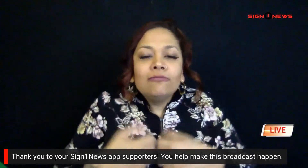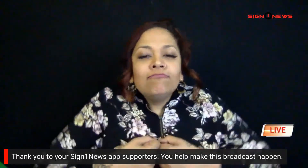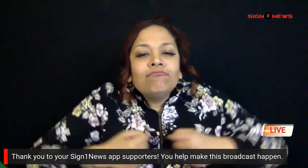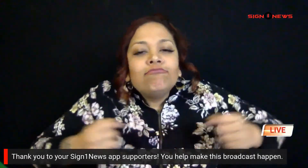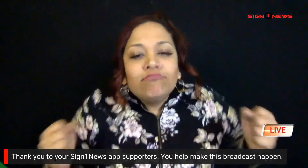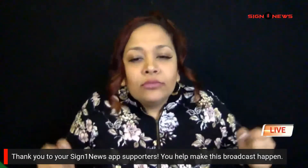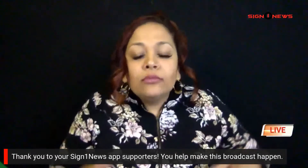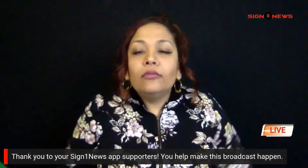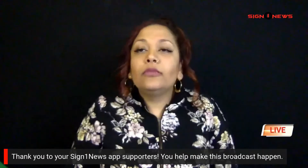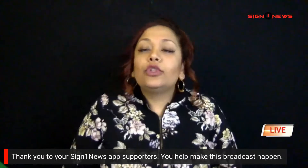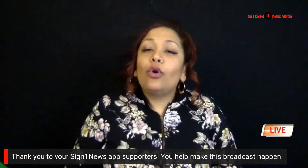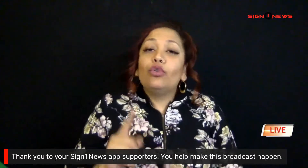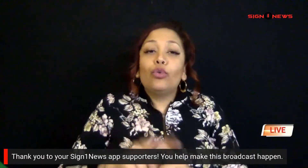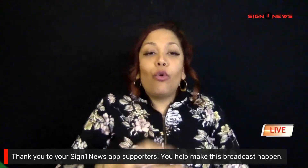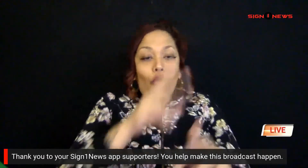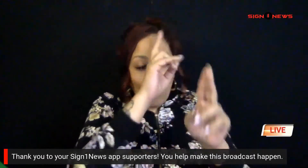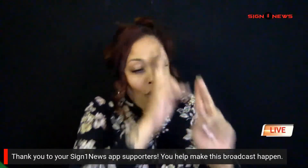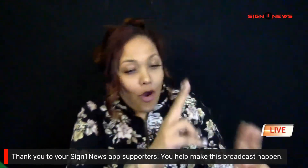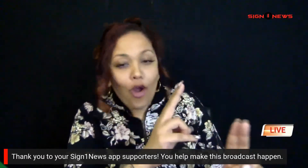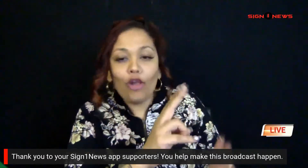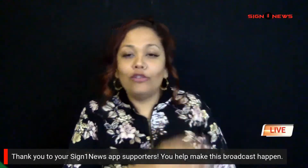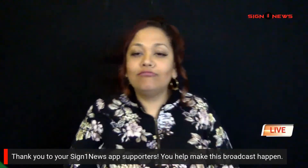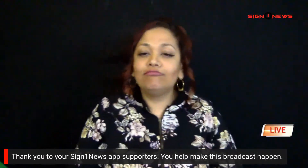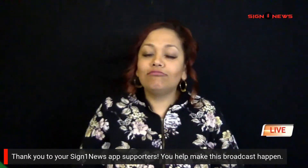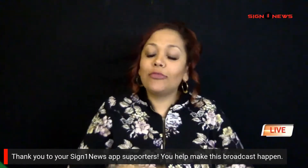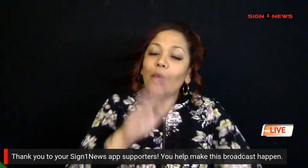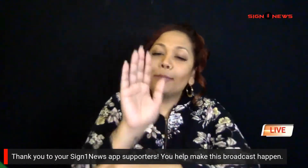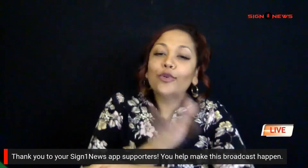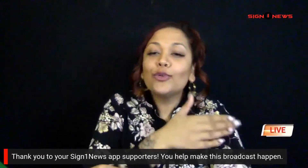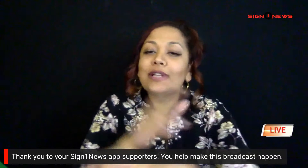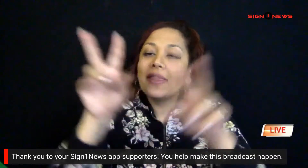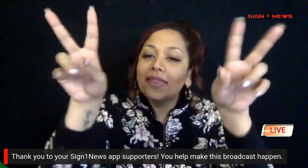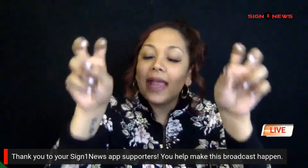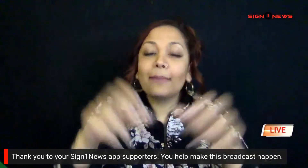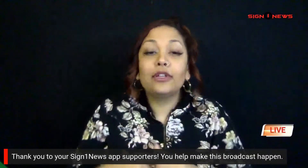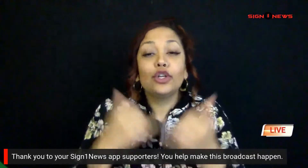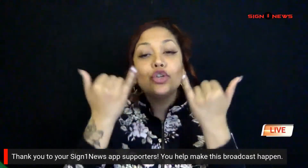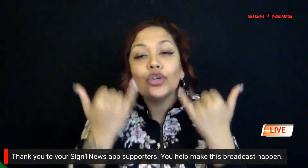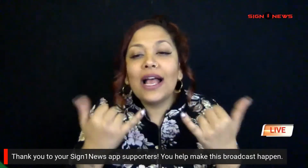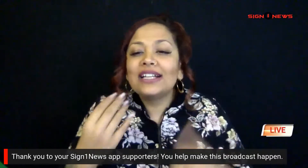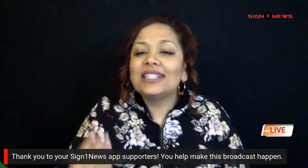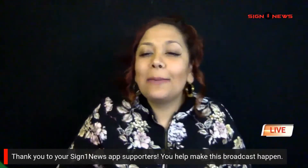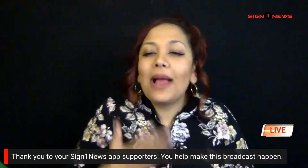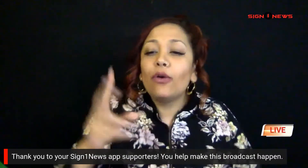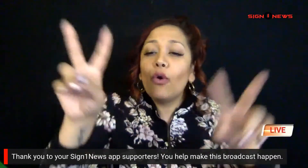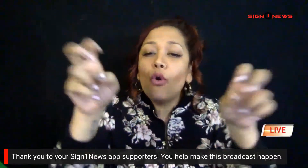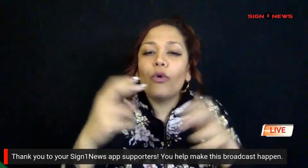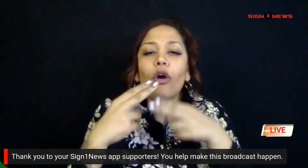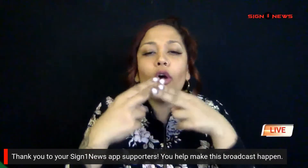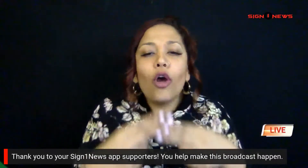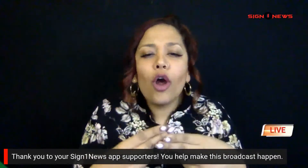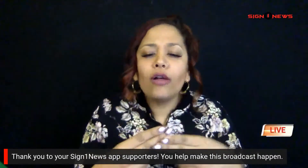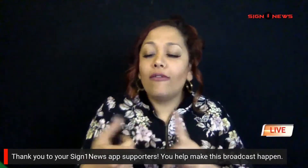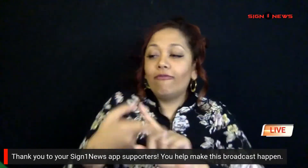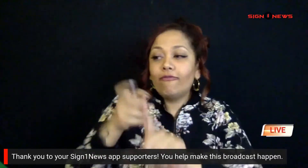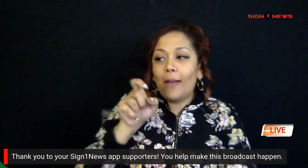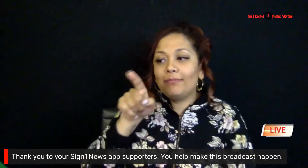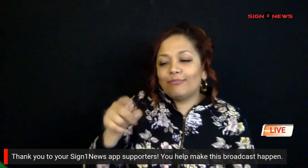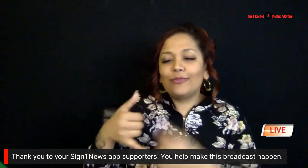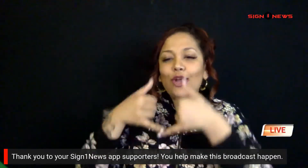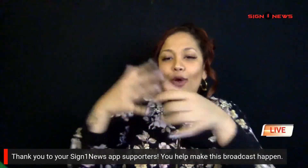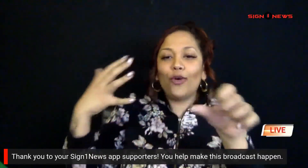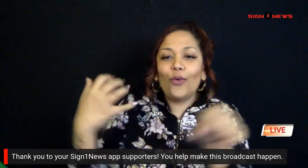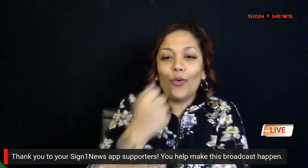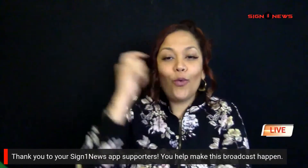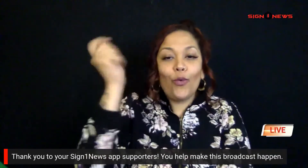find the courage to be just a little bit bolder. And in honor of our musical theme, tonight's inspirational